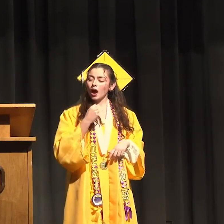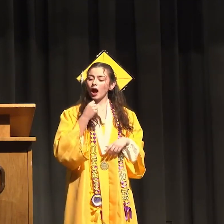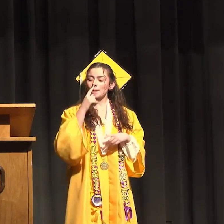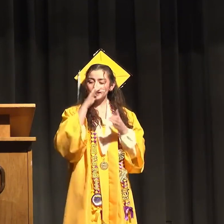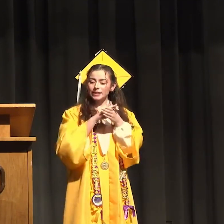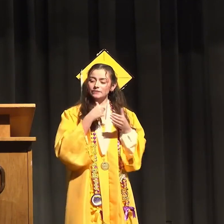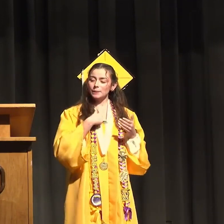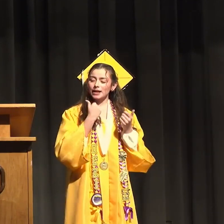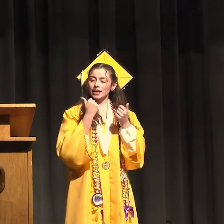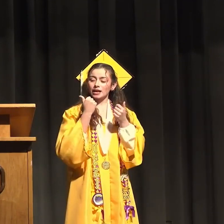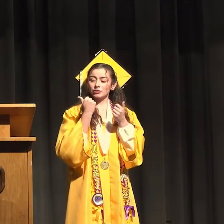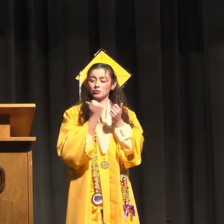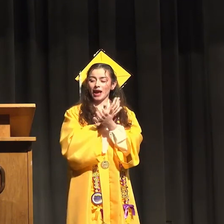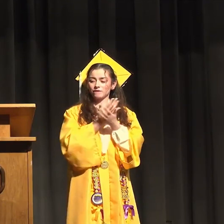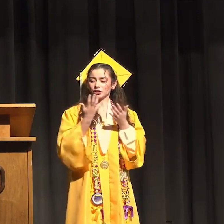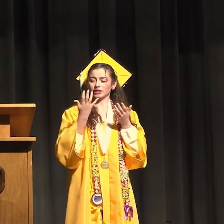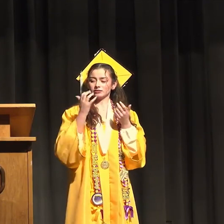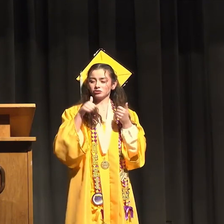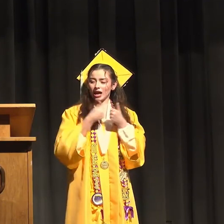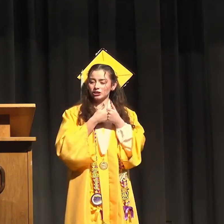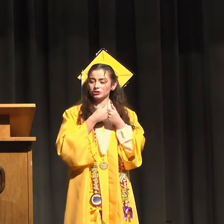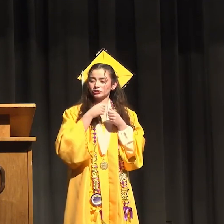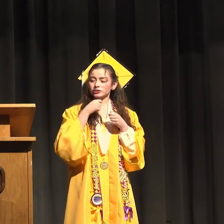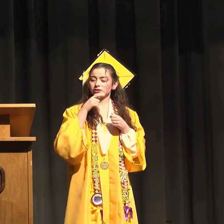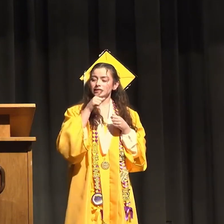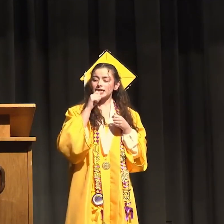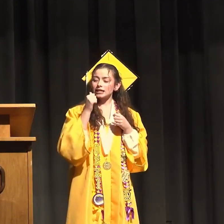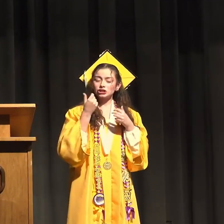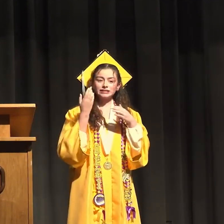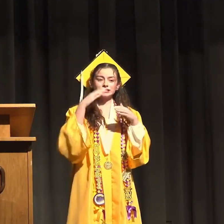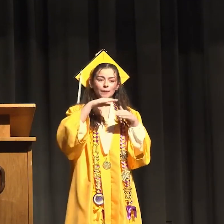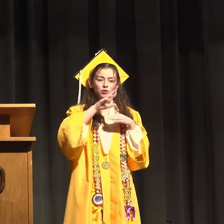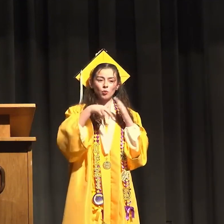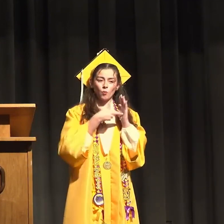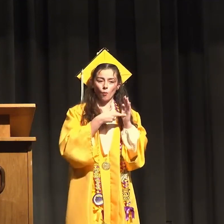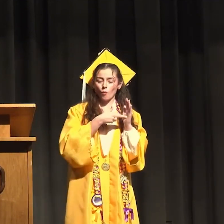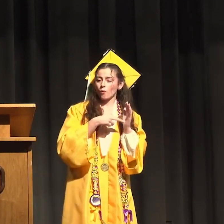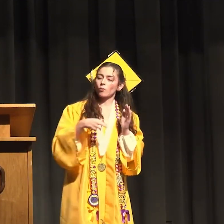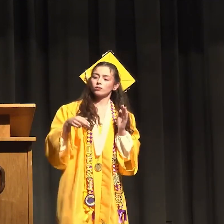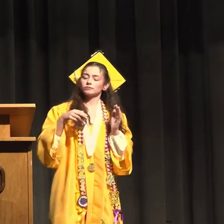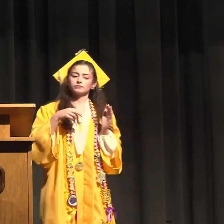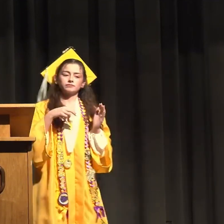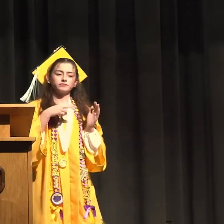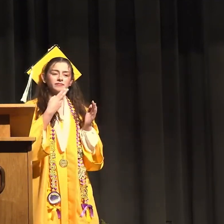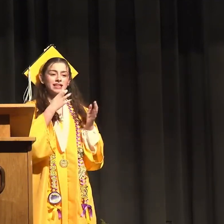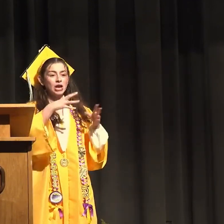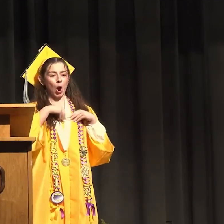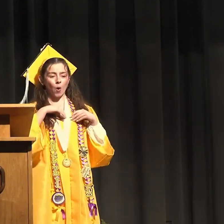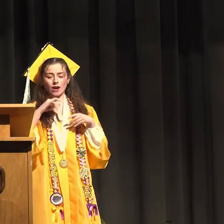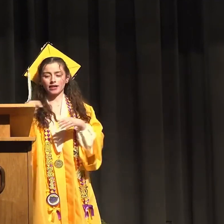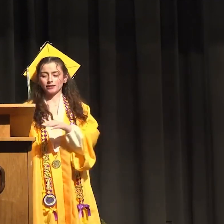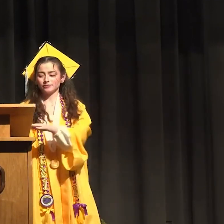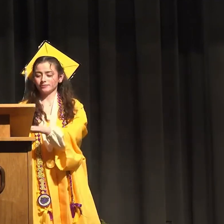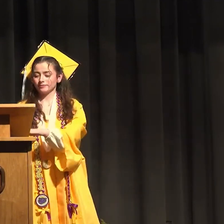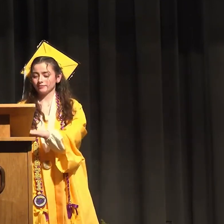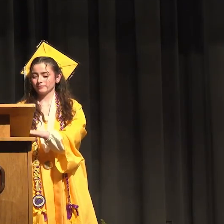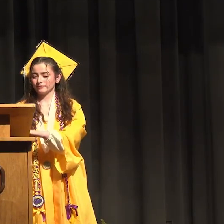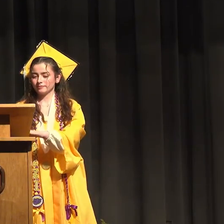strong, and believed in me through every challenge. He didn't just step into the role, he owned it.